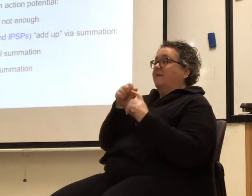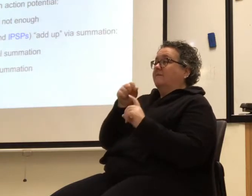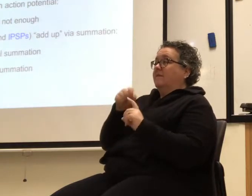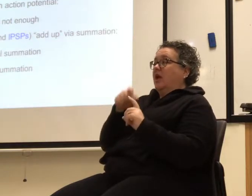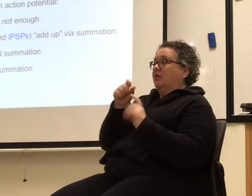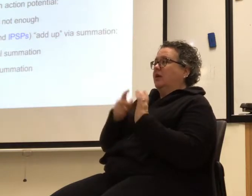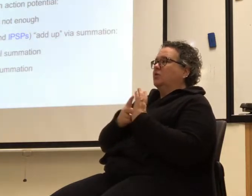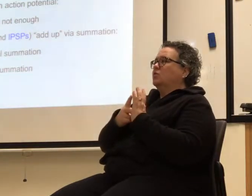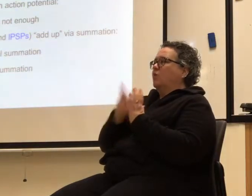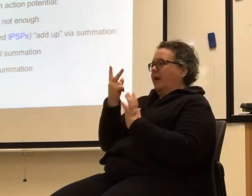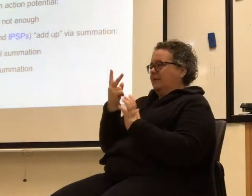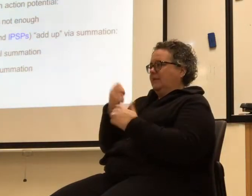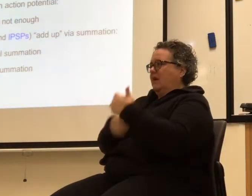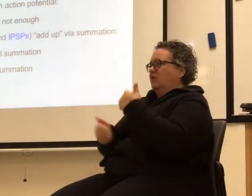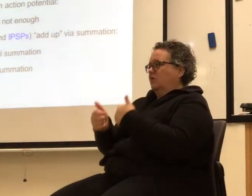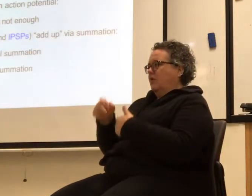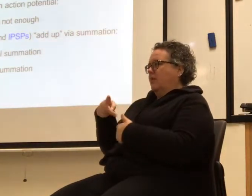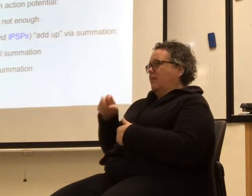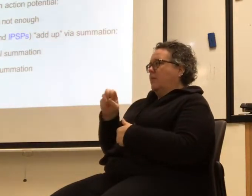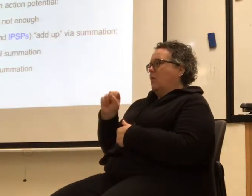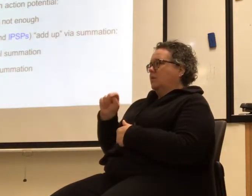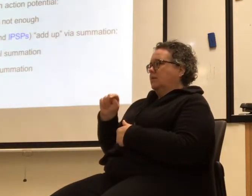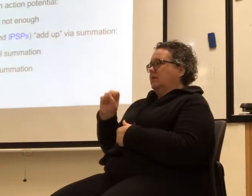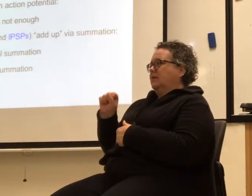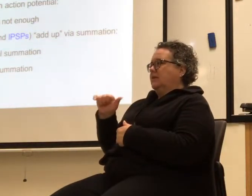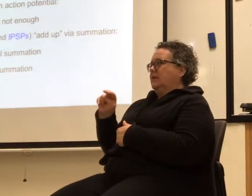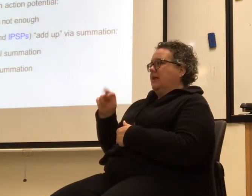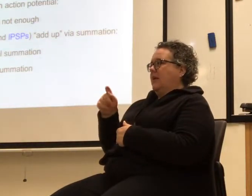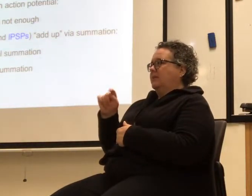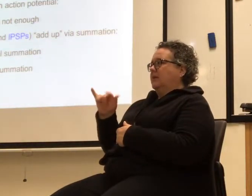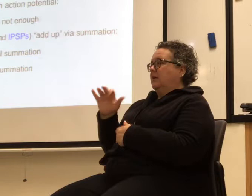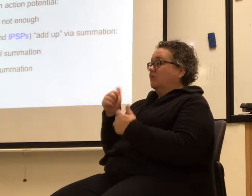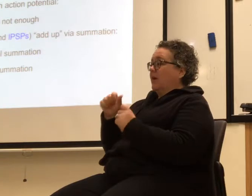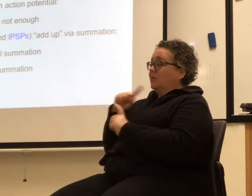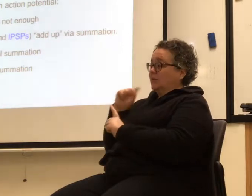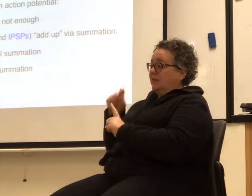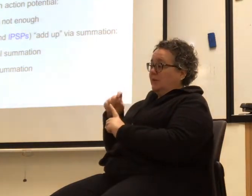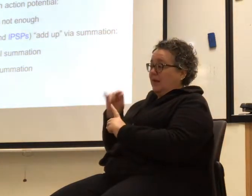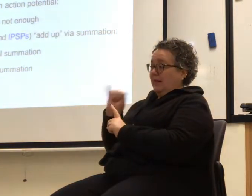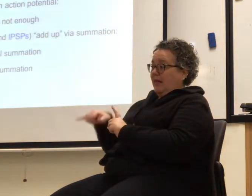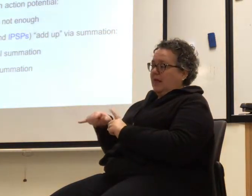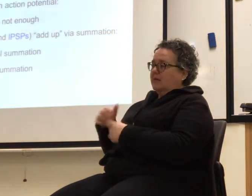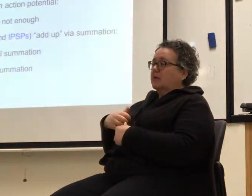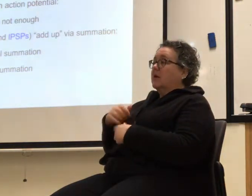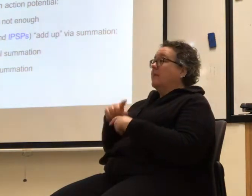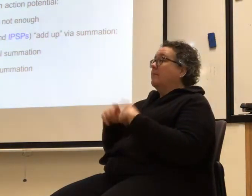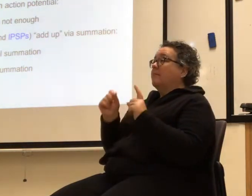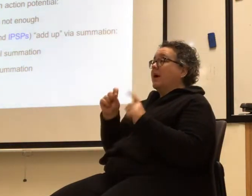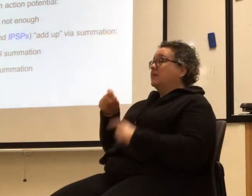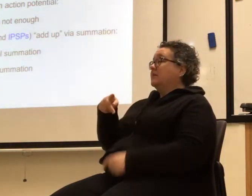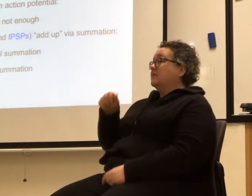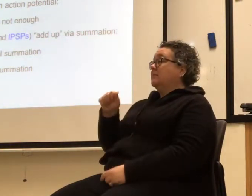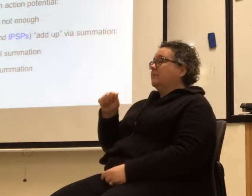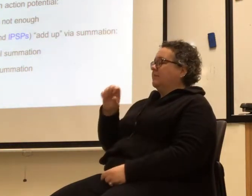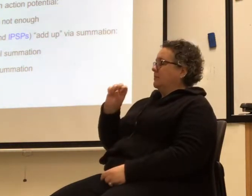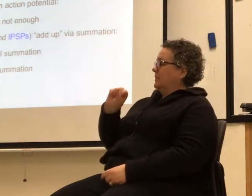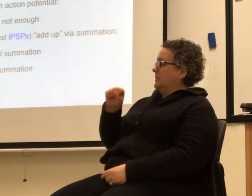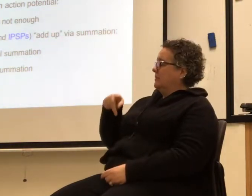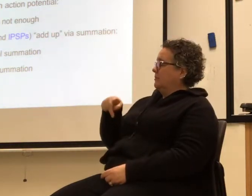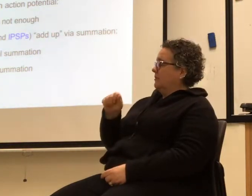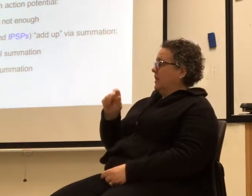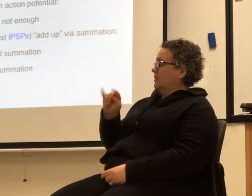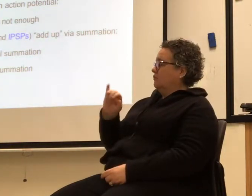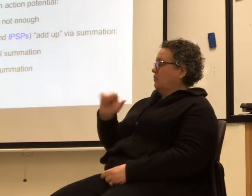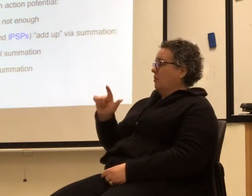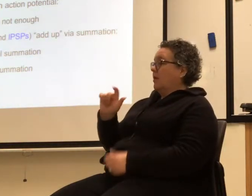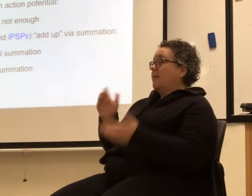twice onto the postsynaptic cell, trying to stimulate it. Okay. Whereas spatial summation, it may be more than one input.